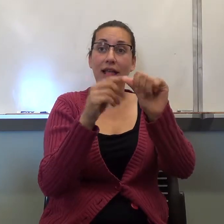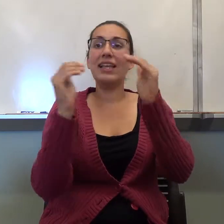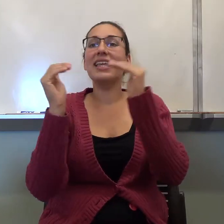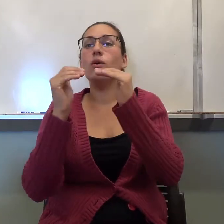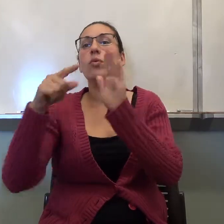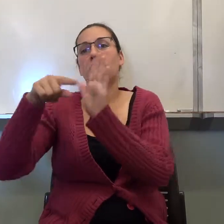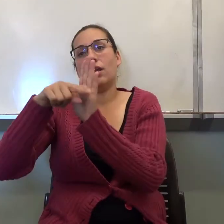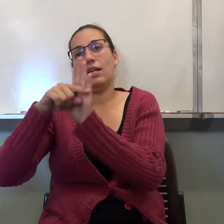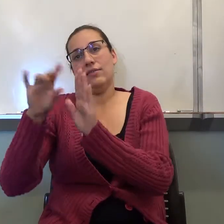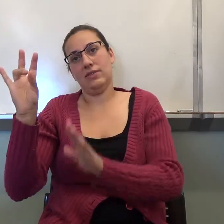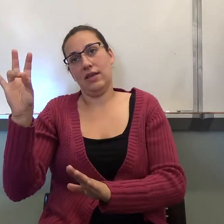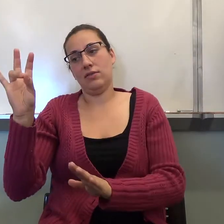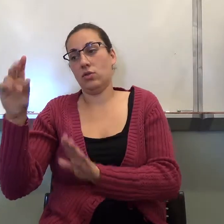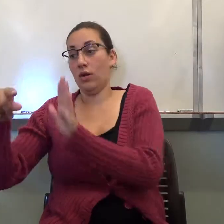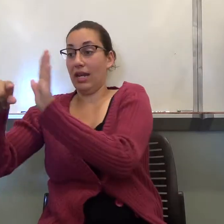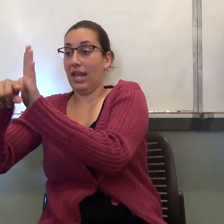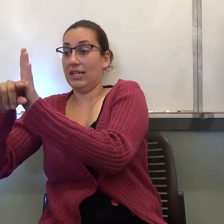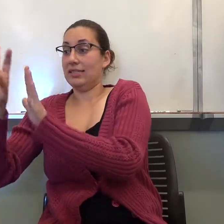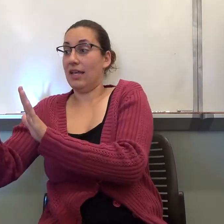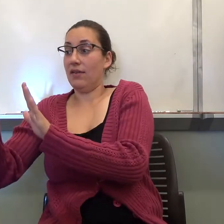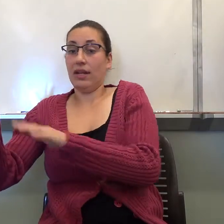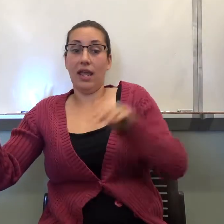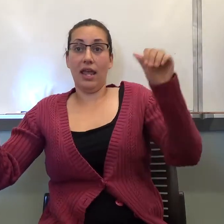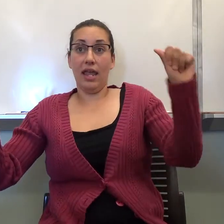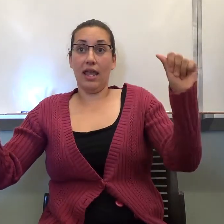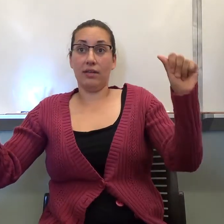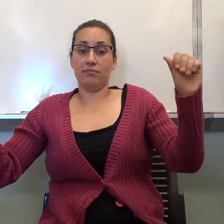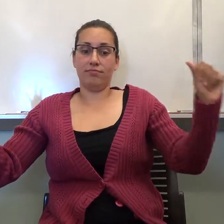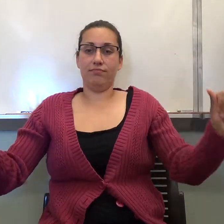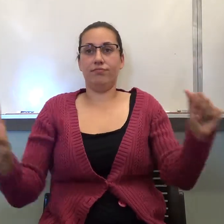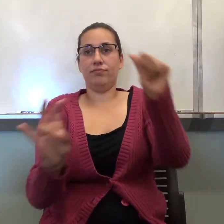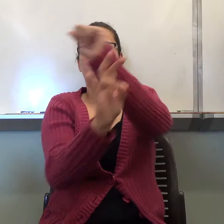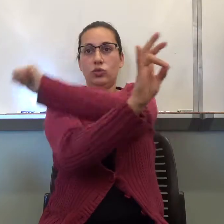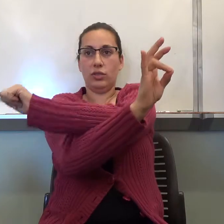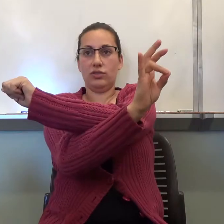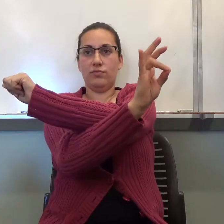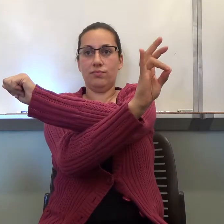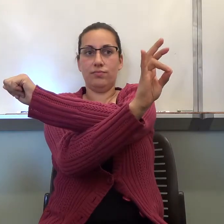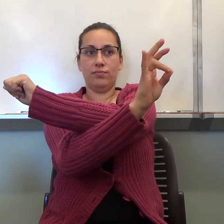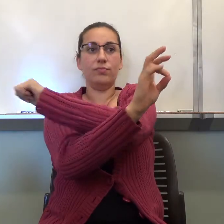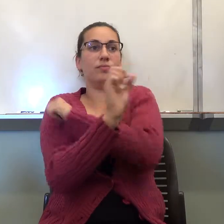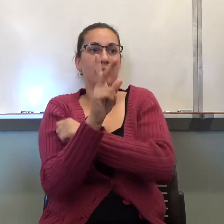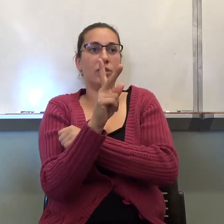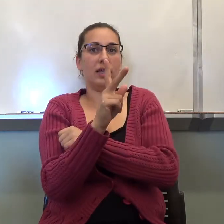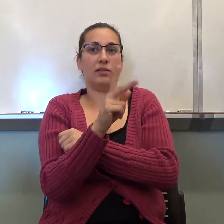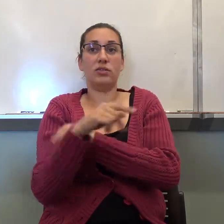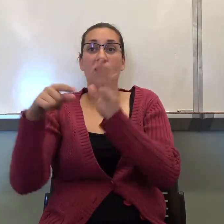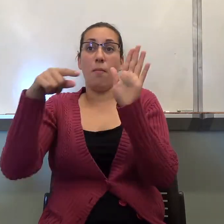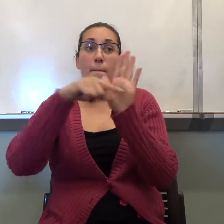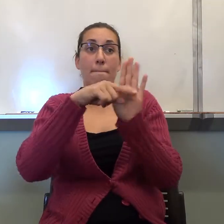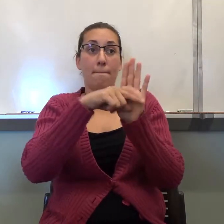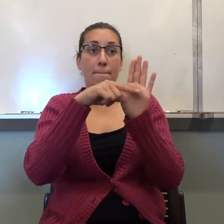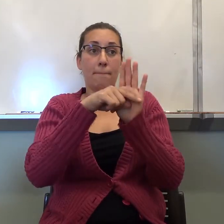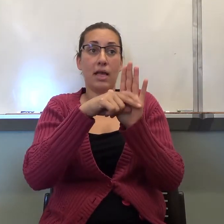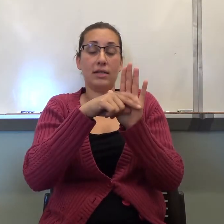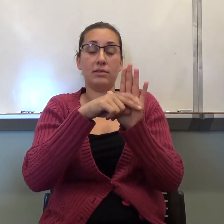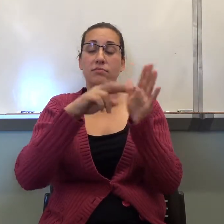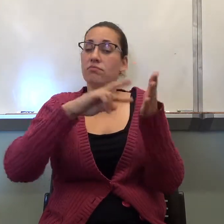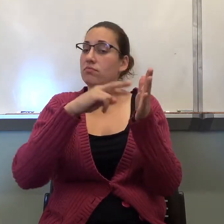Meaning that this minus sign has nothing to do with that. This minus sign means opposite. It stays there no matter